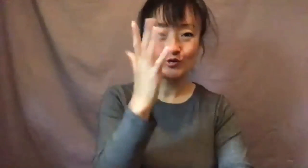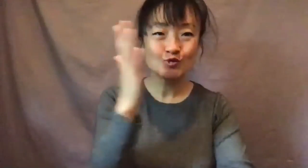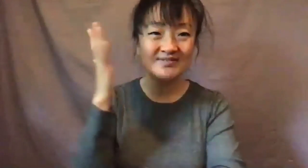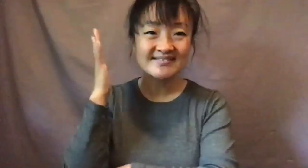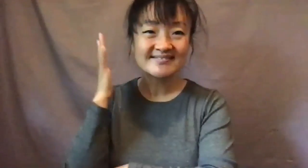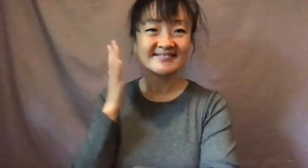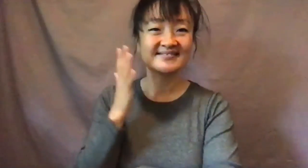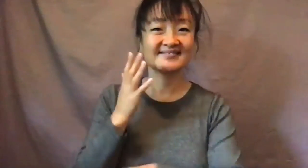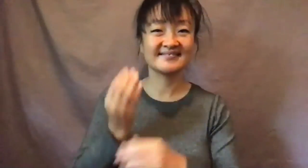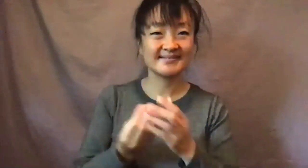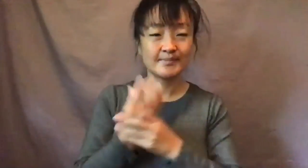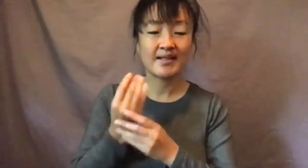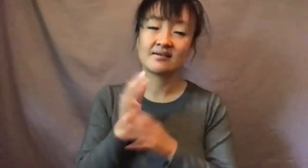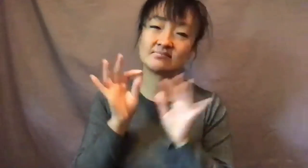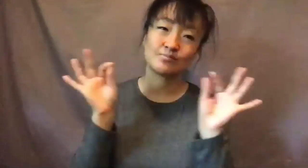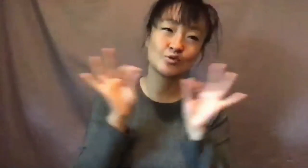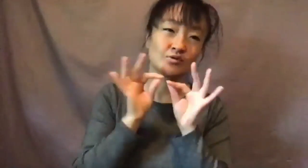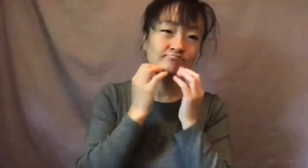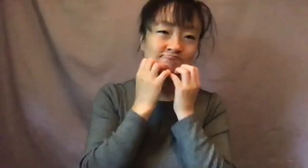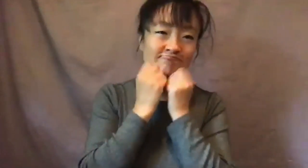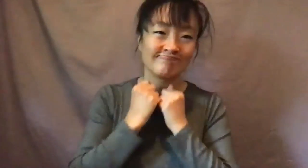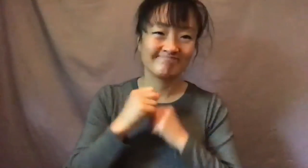really important.